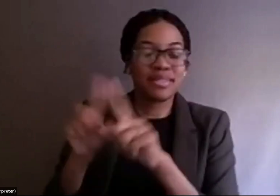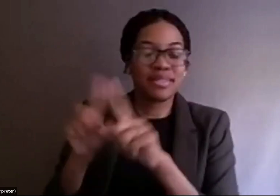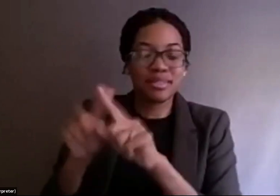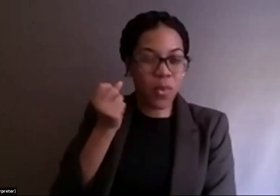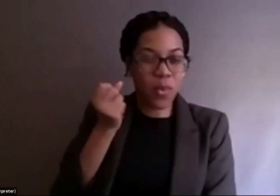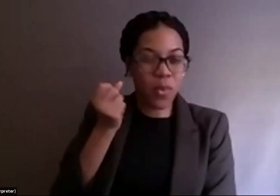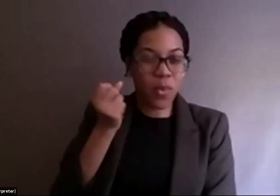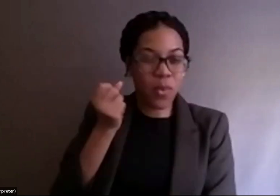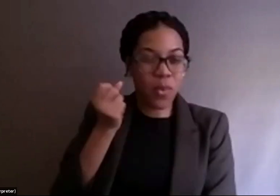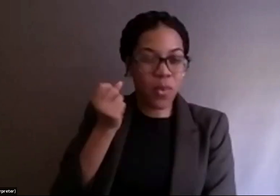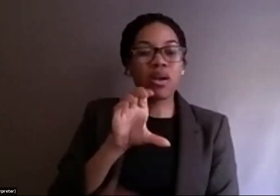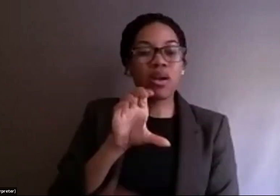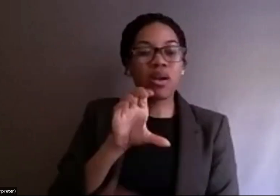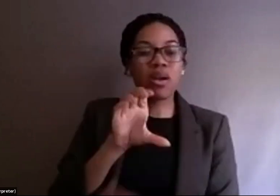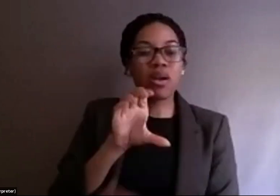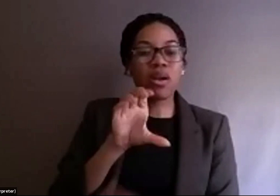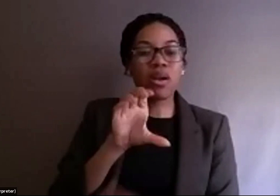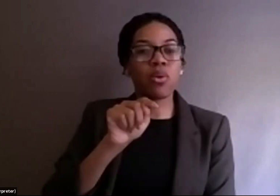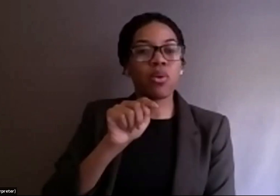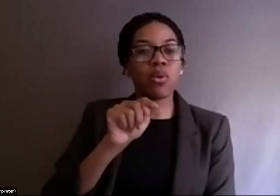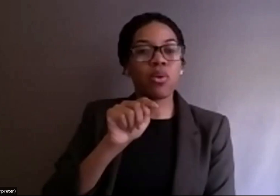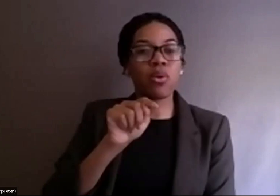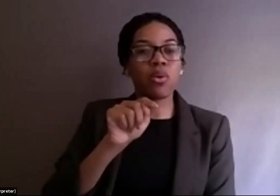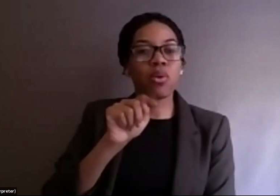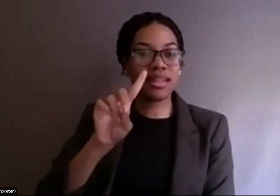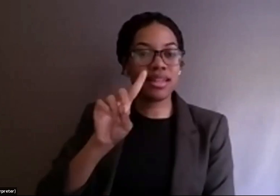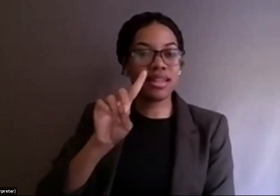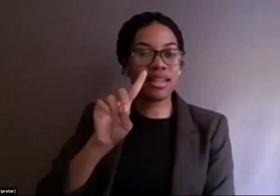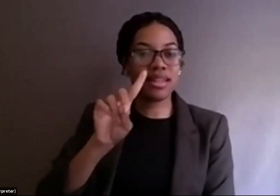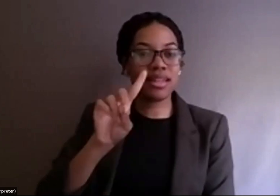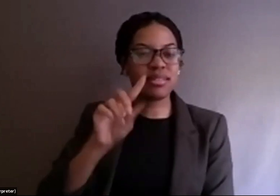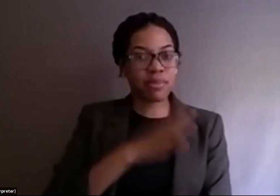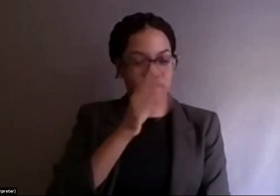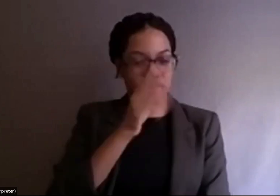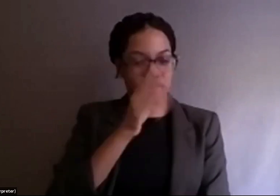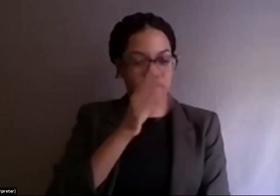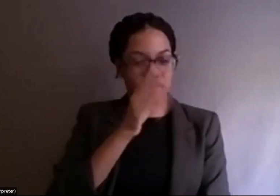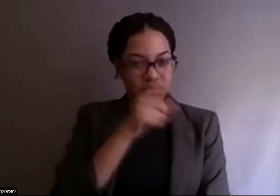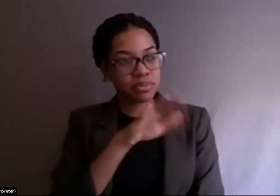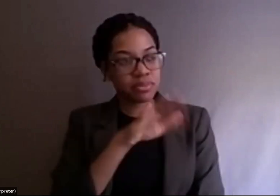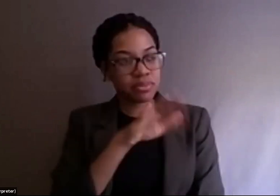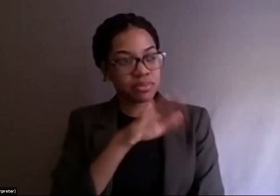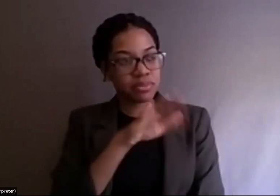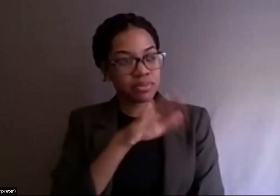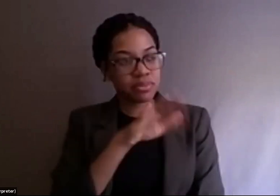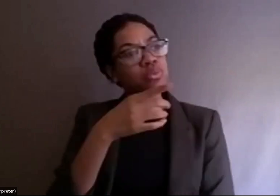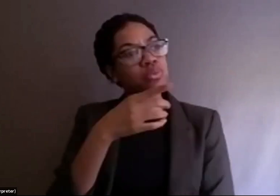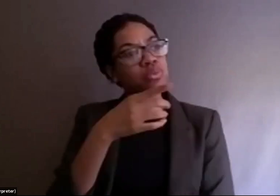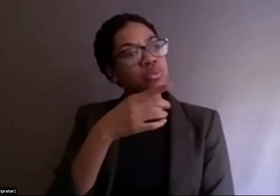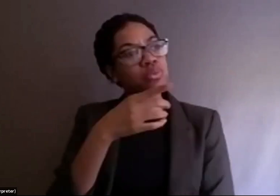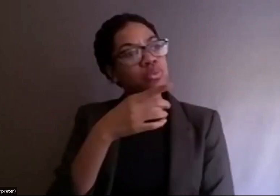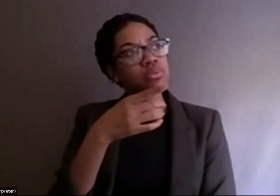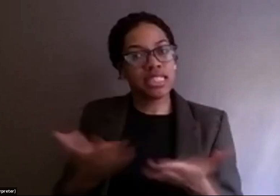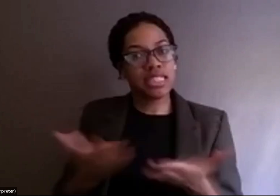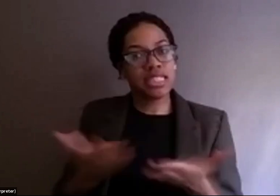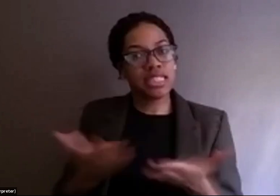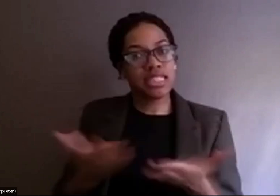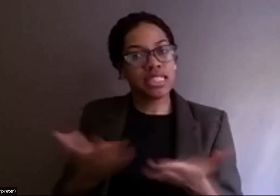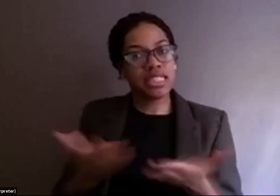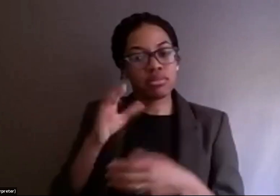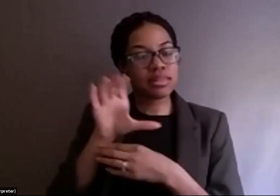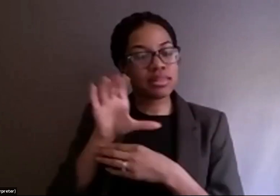Courtland, because I want to pick up here where SNCC is doing grassroots work with local people, honoring the voices of